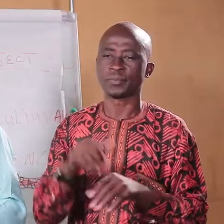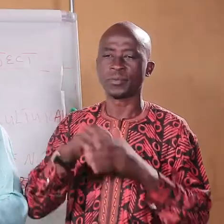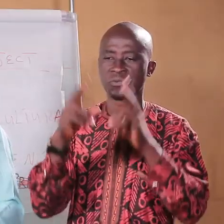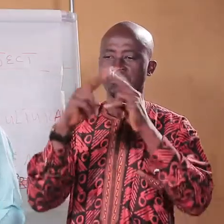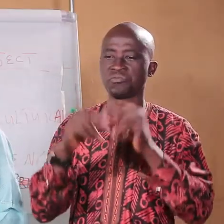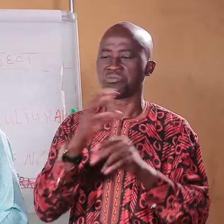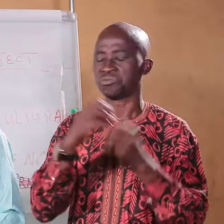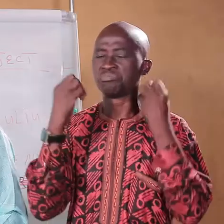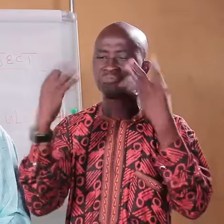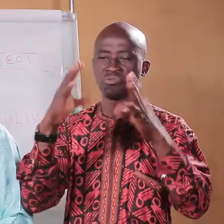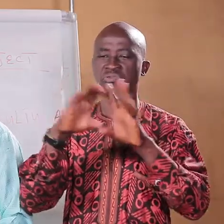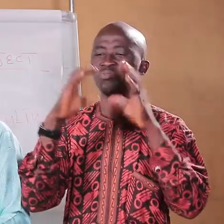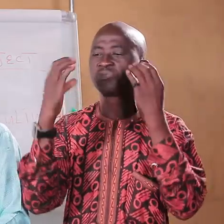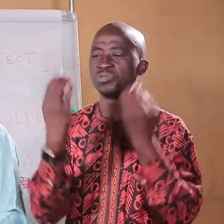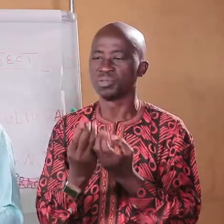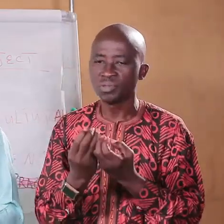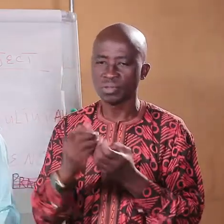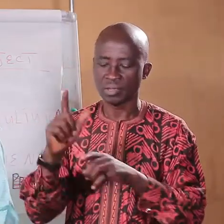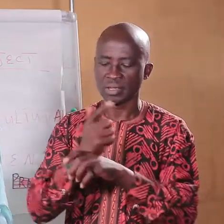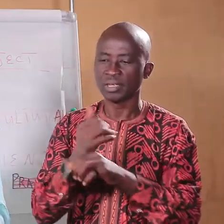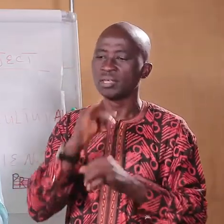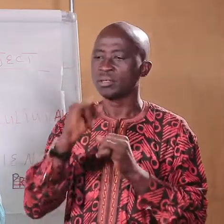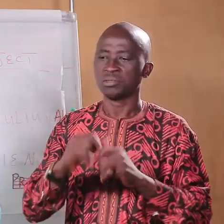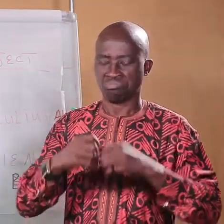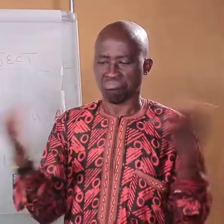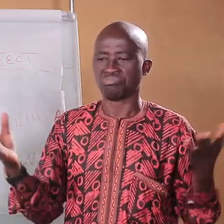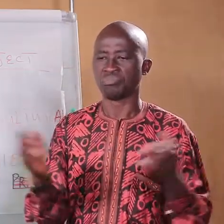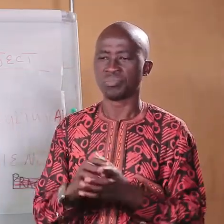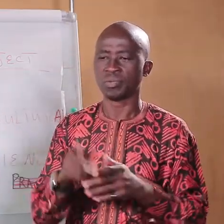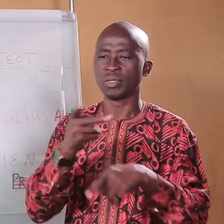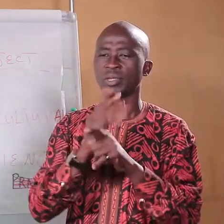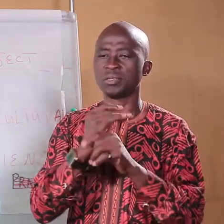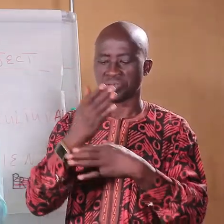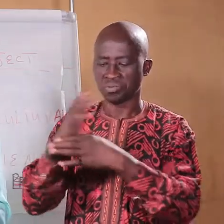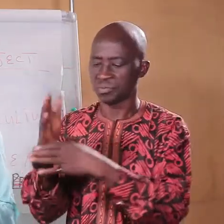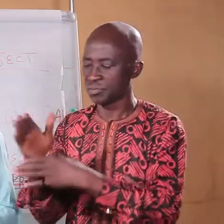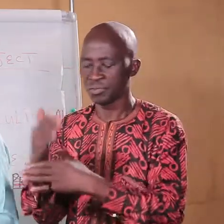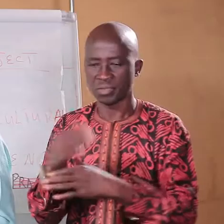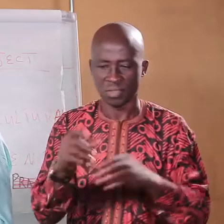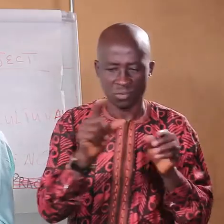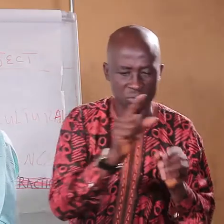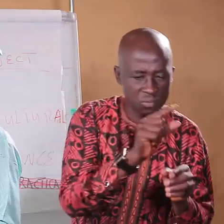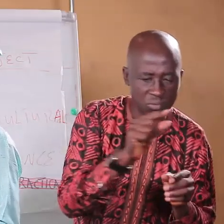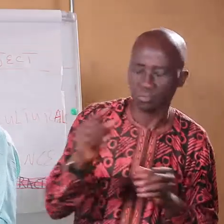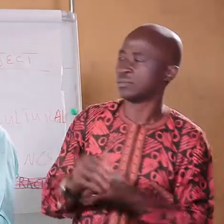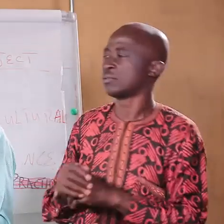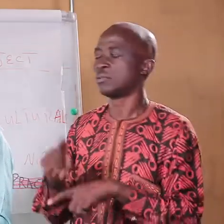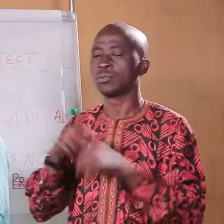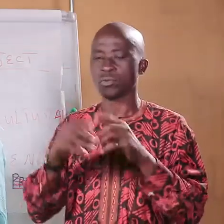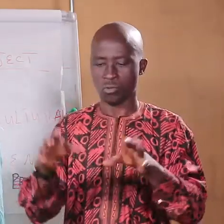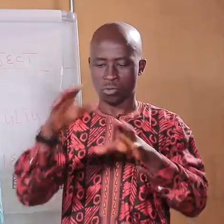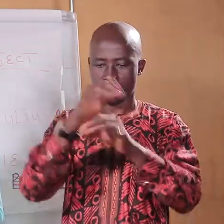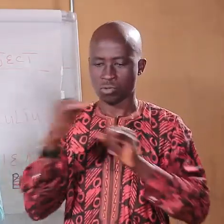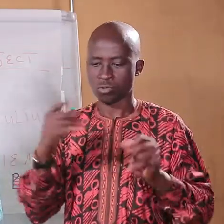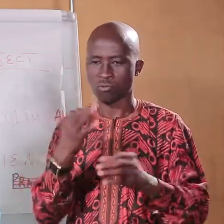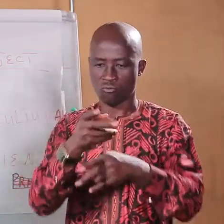villages and many communities, land is fragmented. Land is divided into small units. But with the acquiring